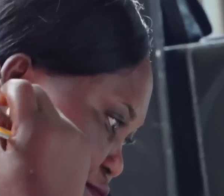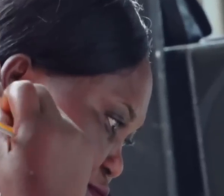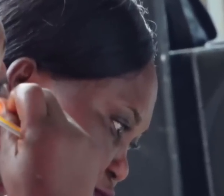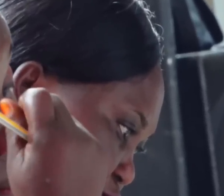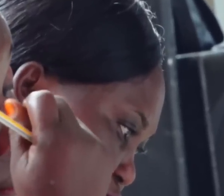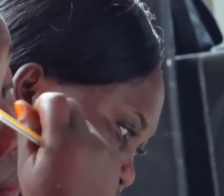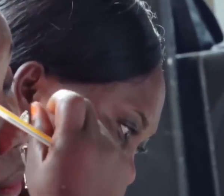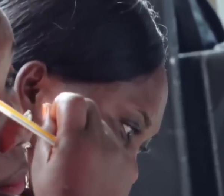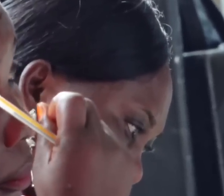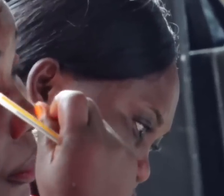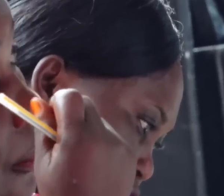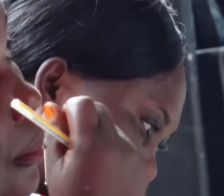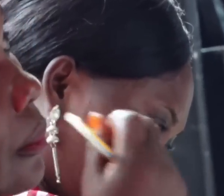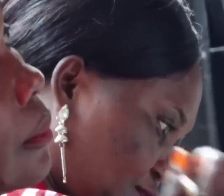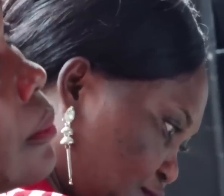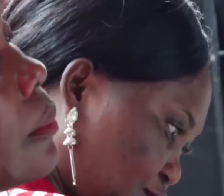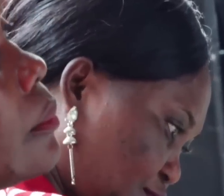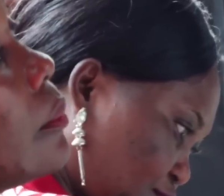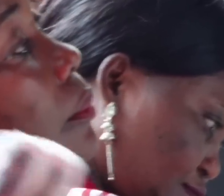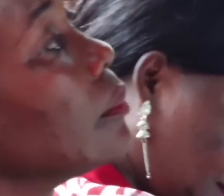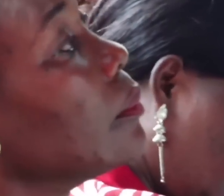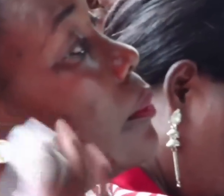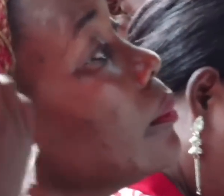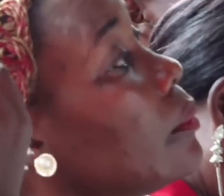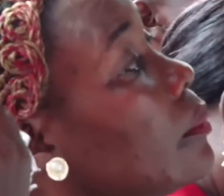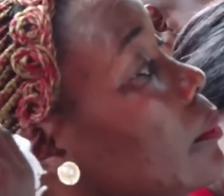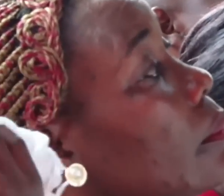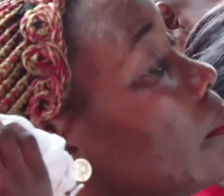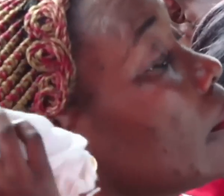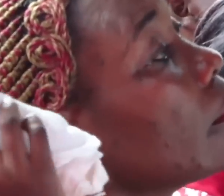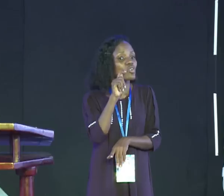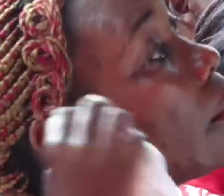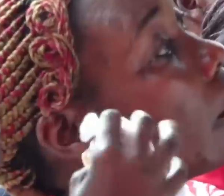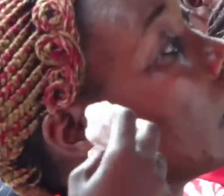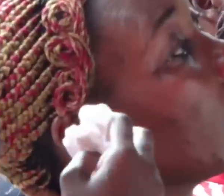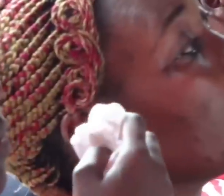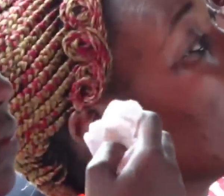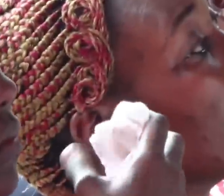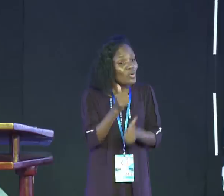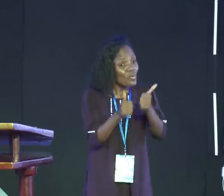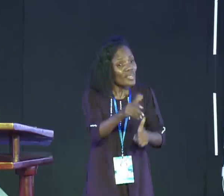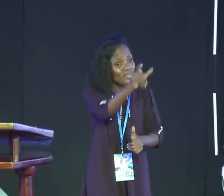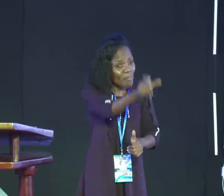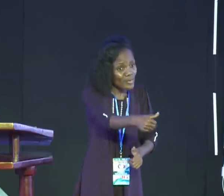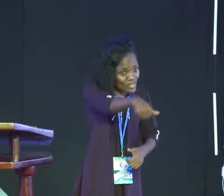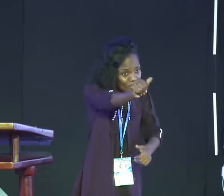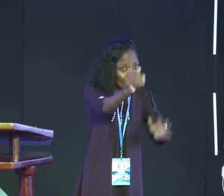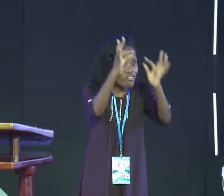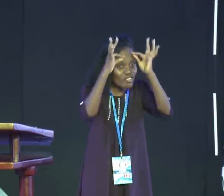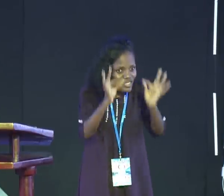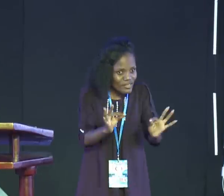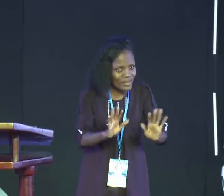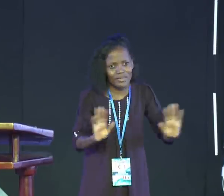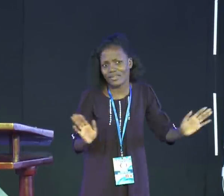know. Ndine gwanga lyo. That your tribe. Lyo tasalawo. That you did not have a